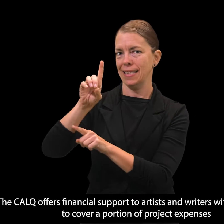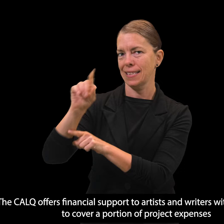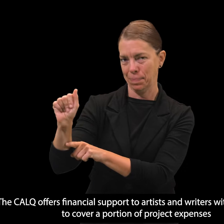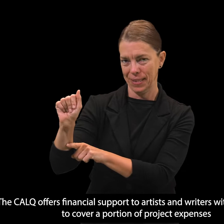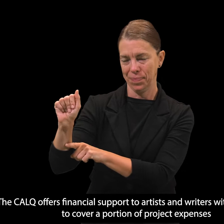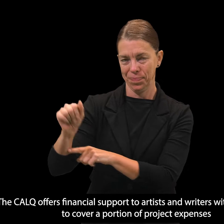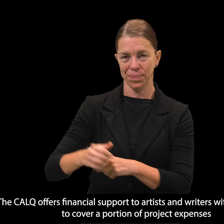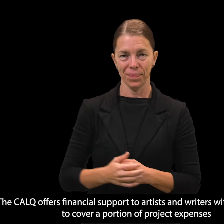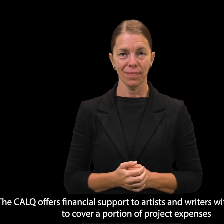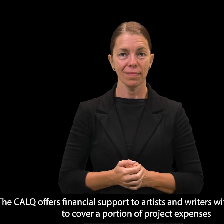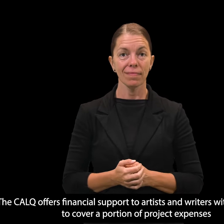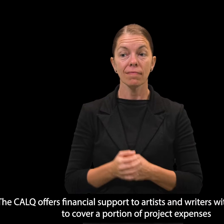of project expenses